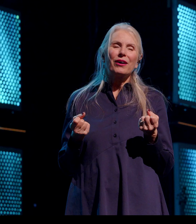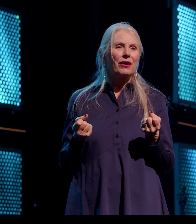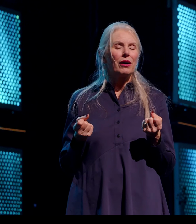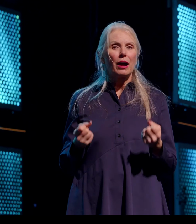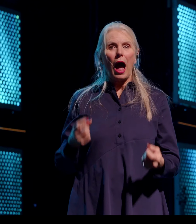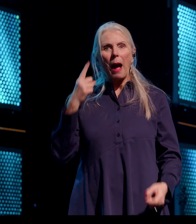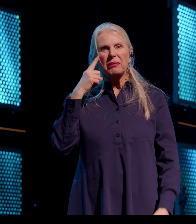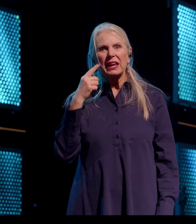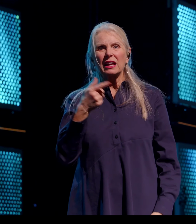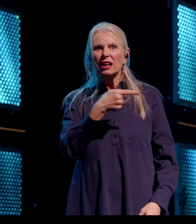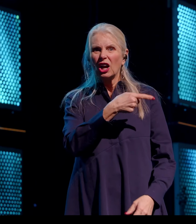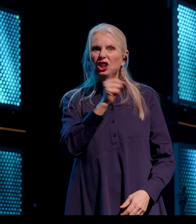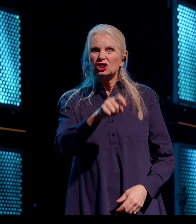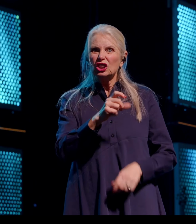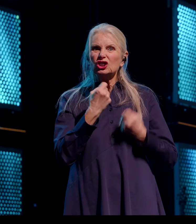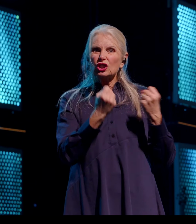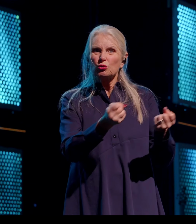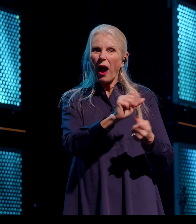time.